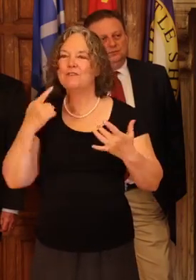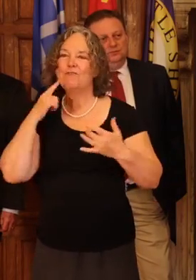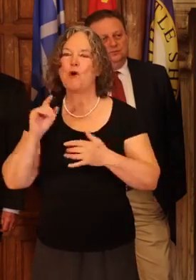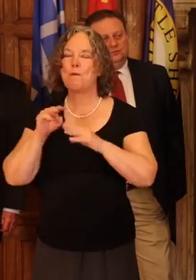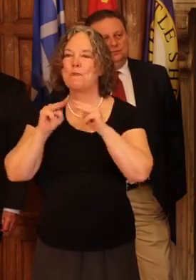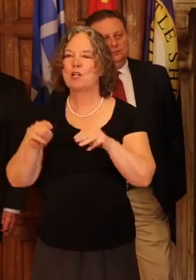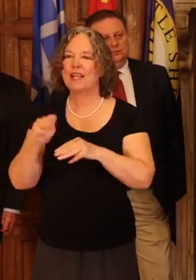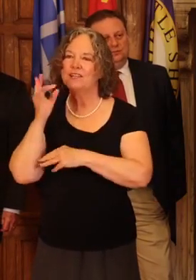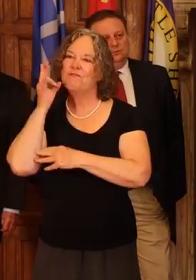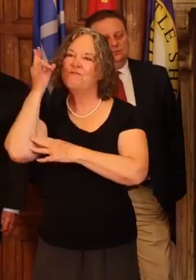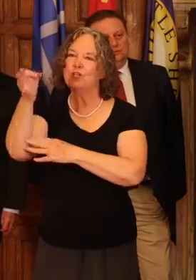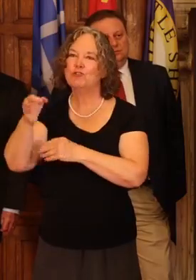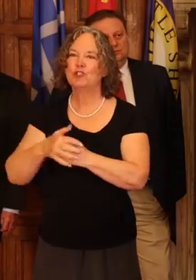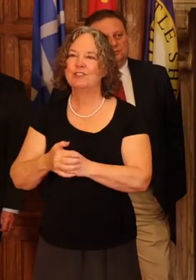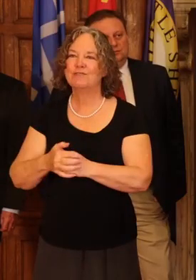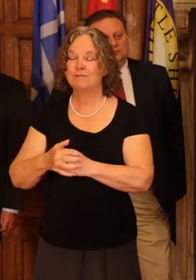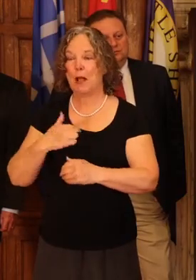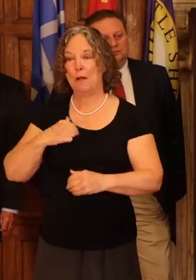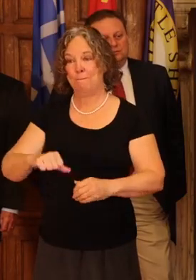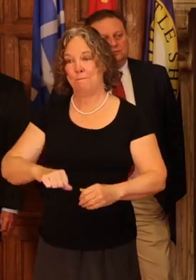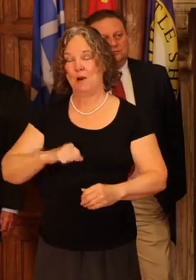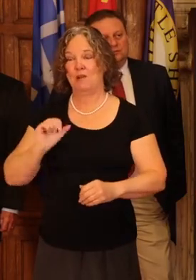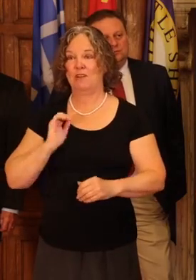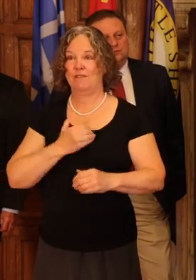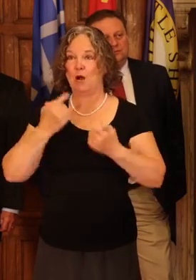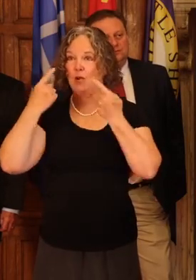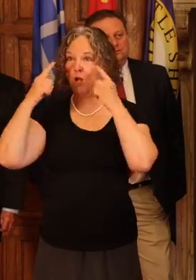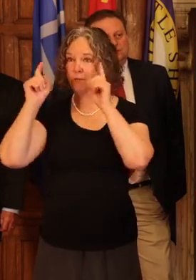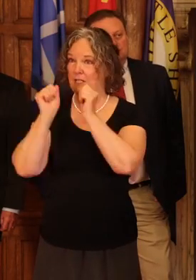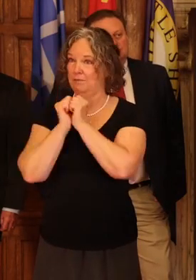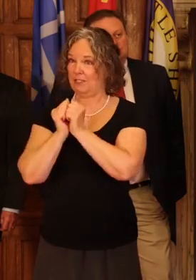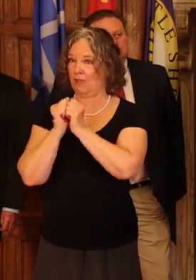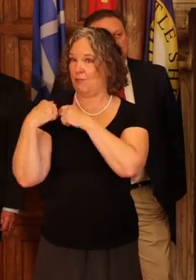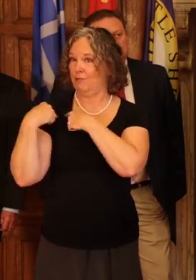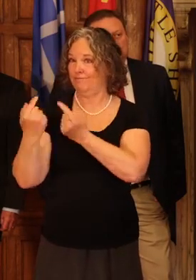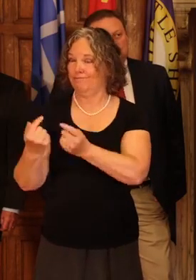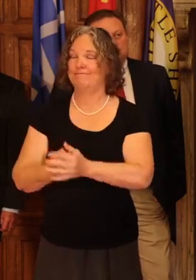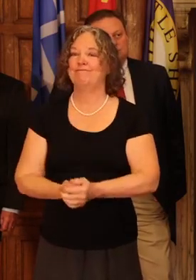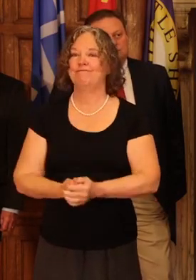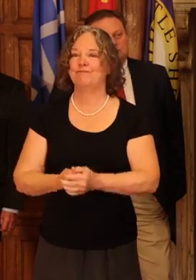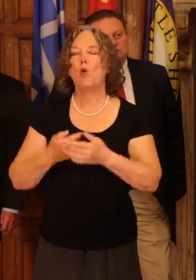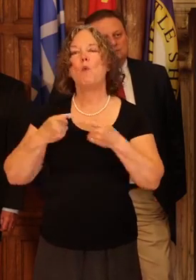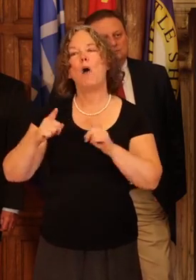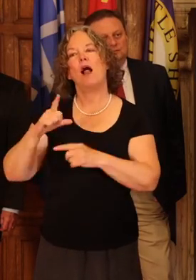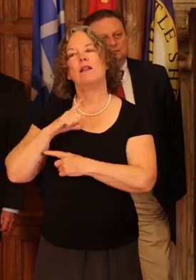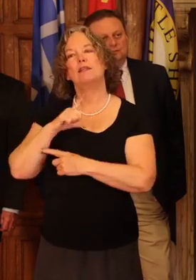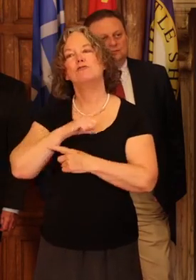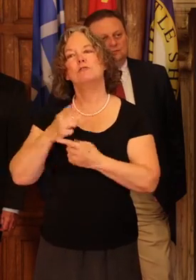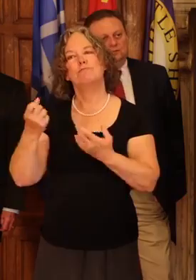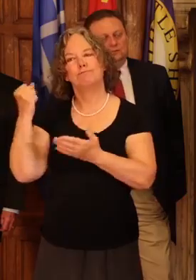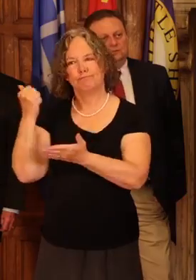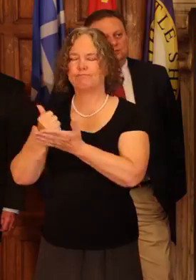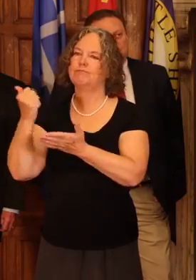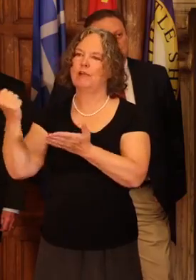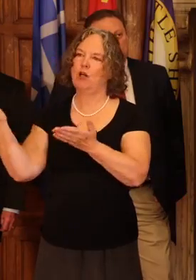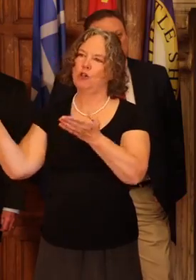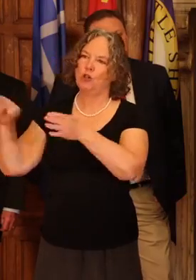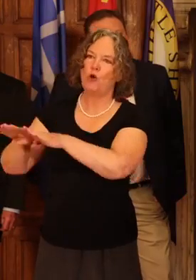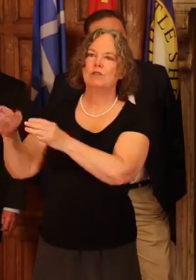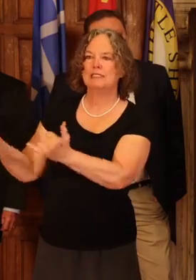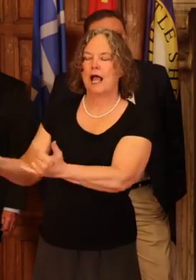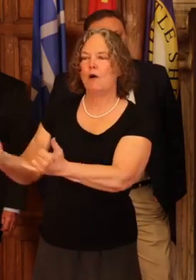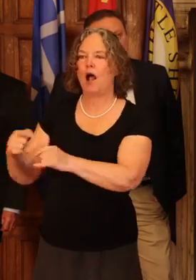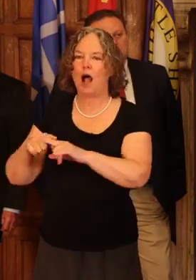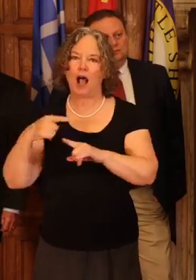future, and I'm proud of what we've accomplished together. And while the legislature has gavelled out, I'll continue working with these